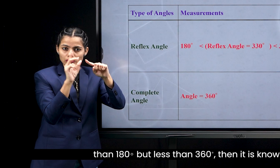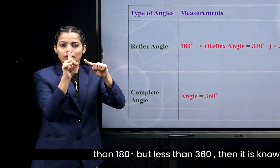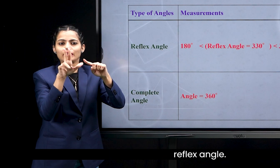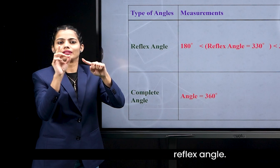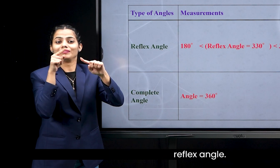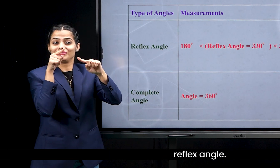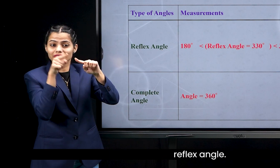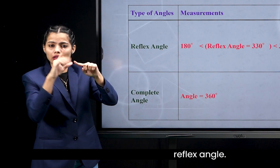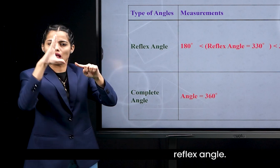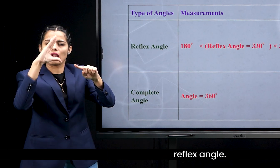a reflex angle.